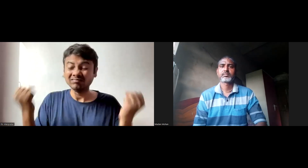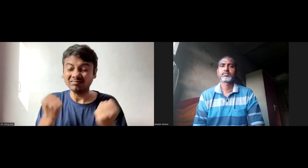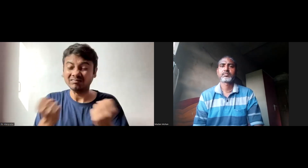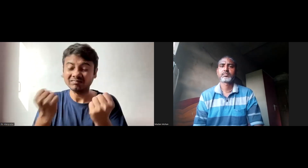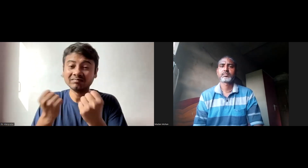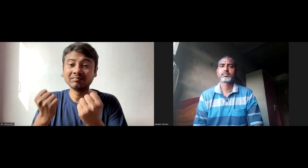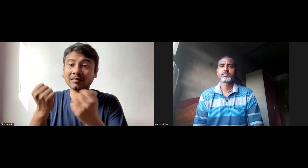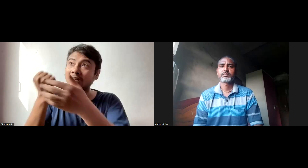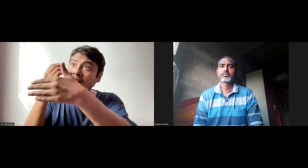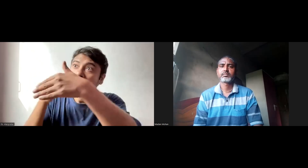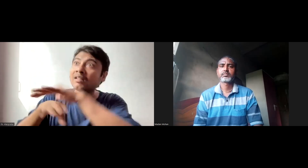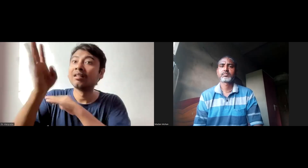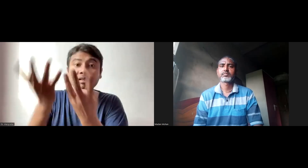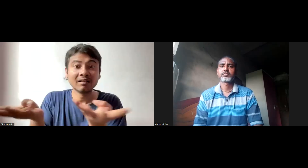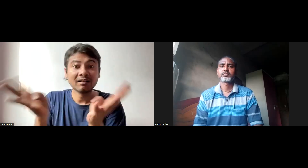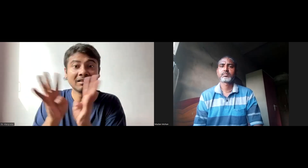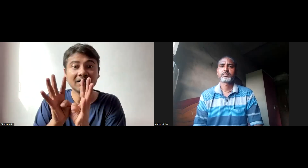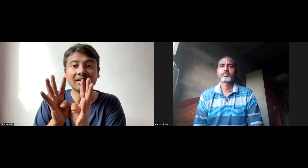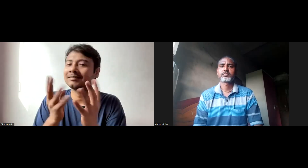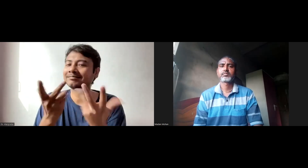and depends on your sincerity.